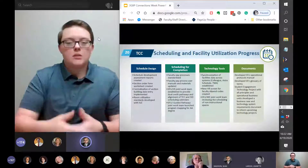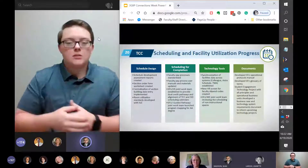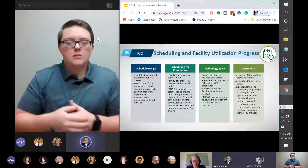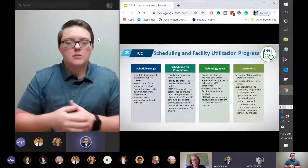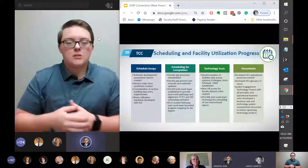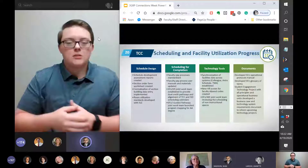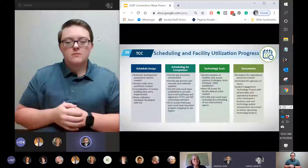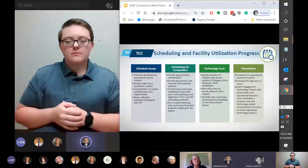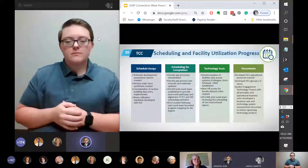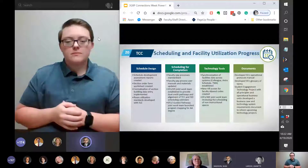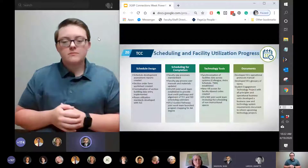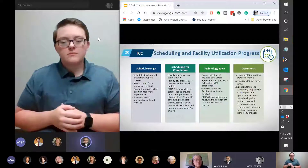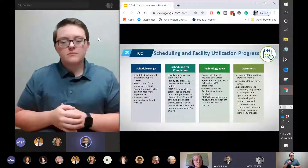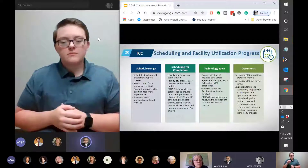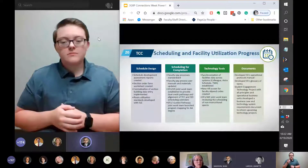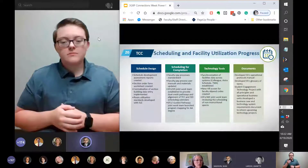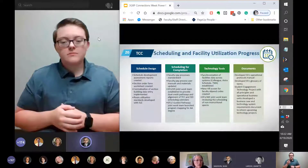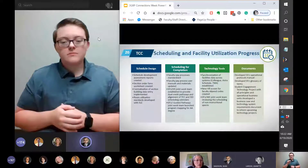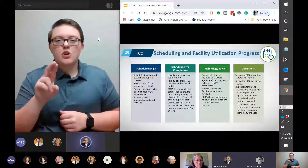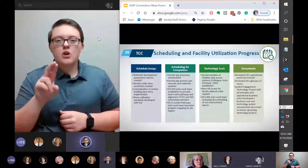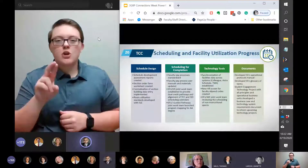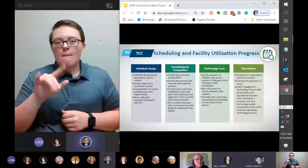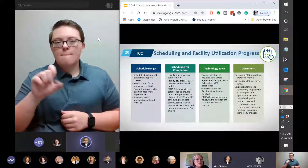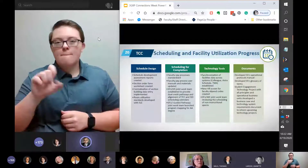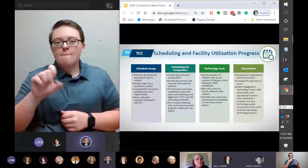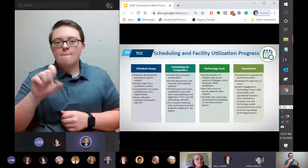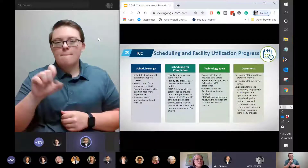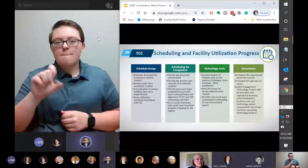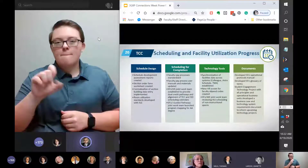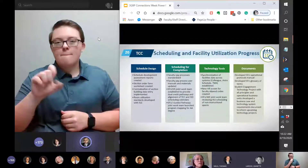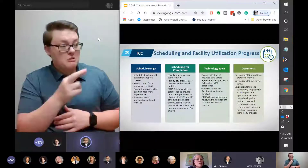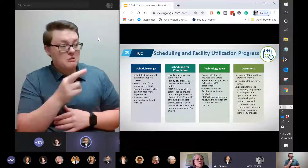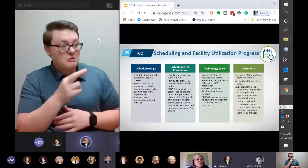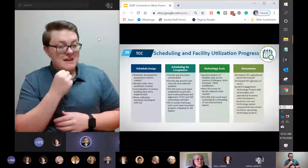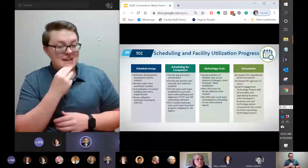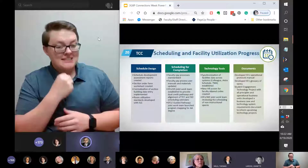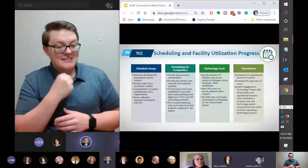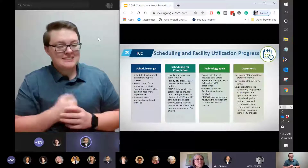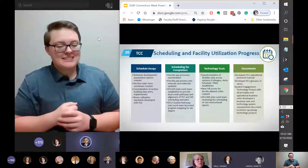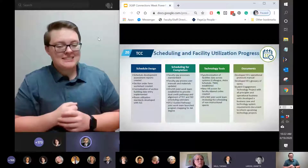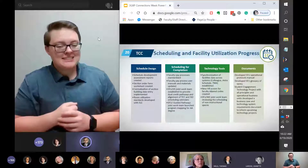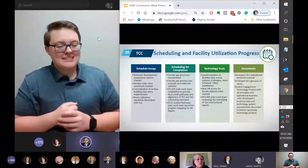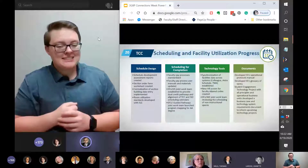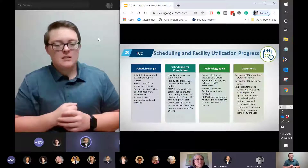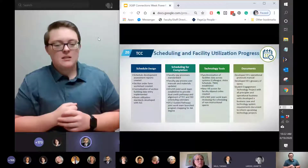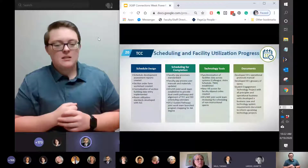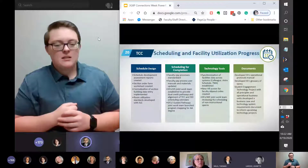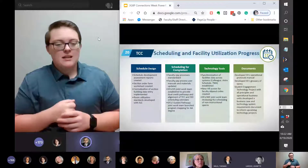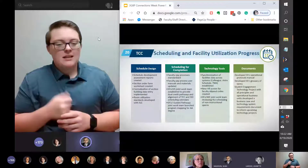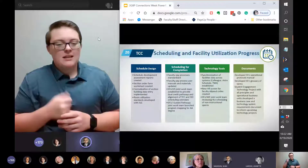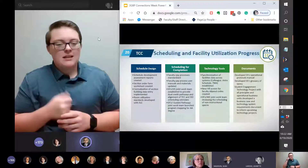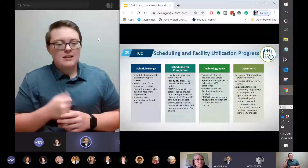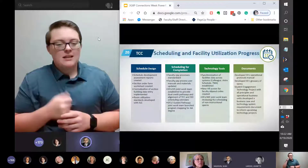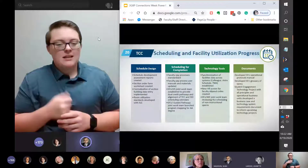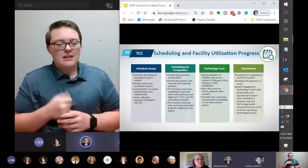Thank you, Dr. Madison. I got some feedback. I was on my phone listening.